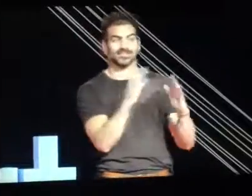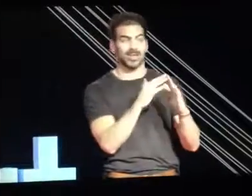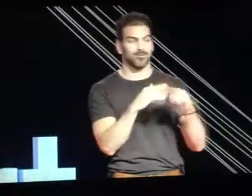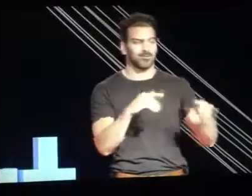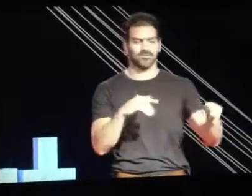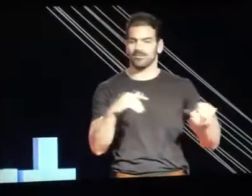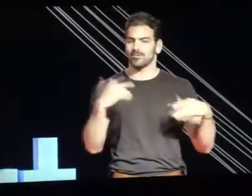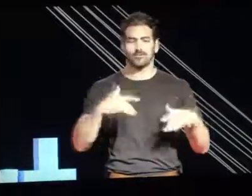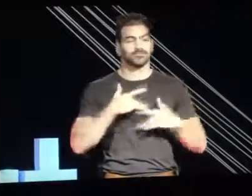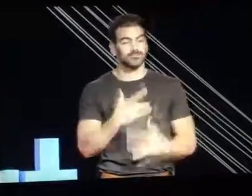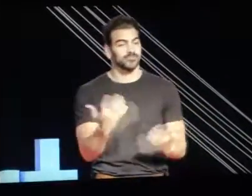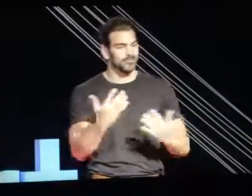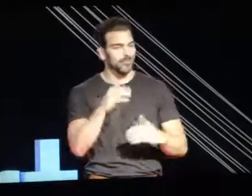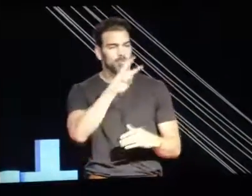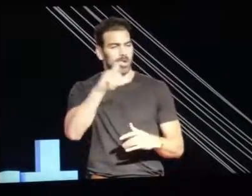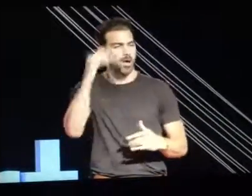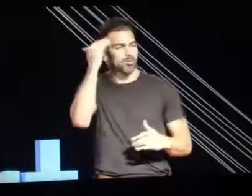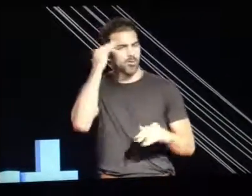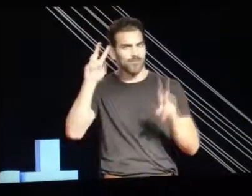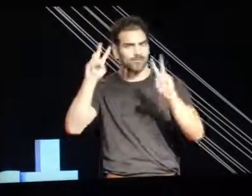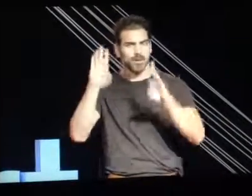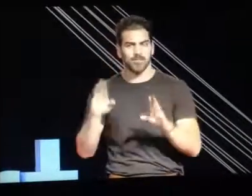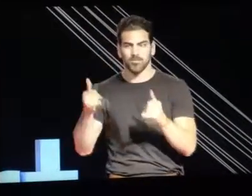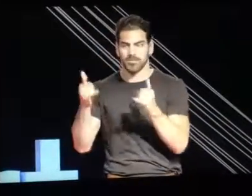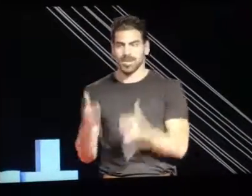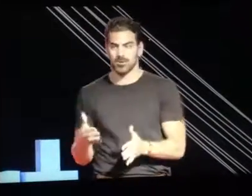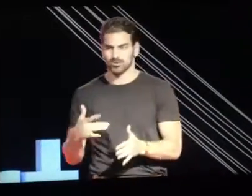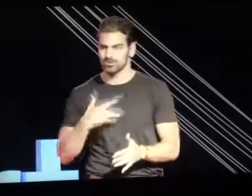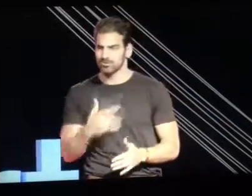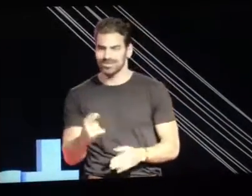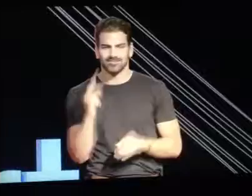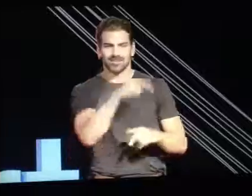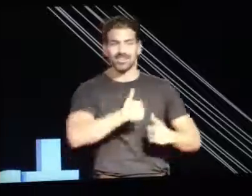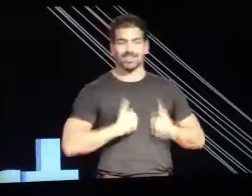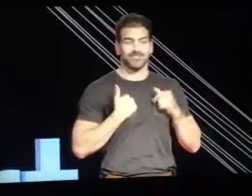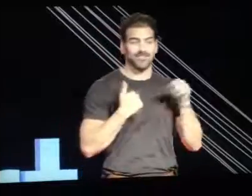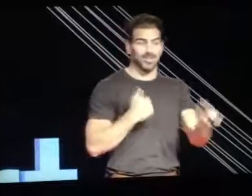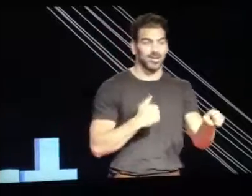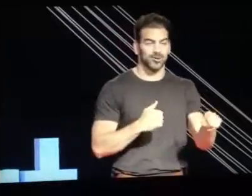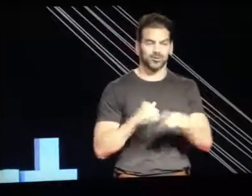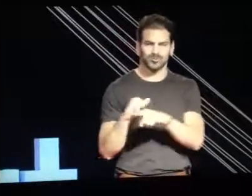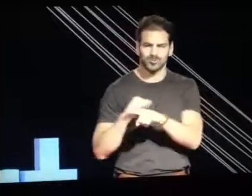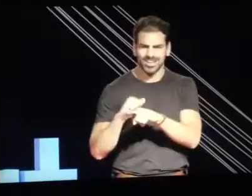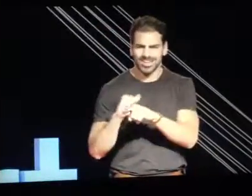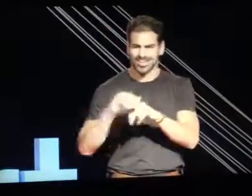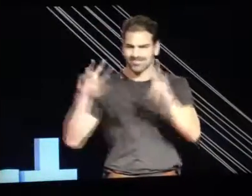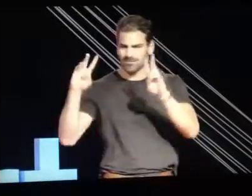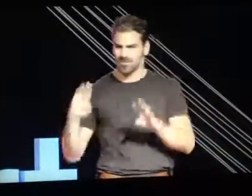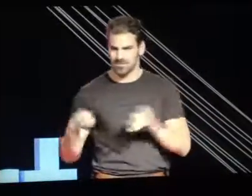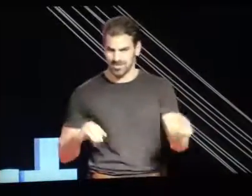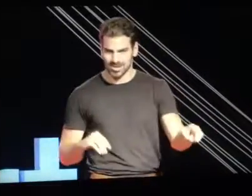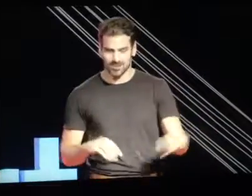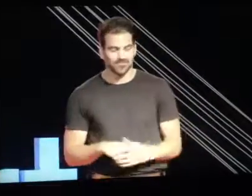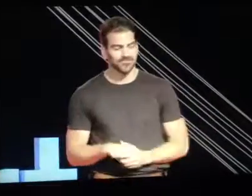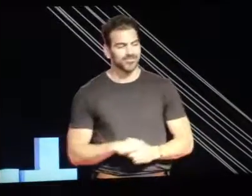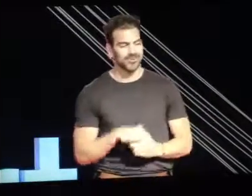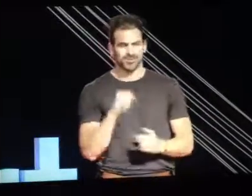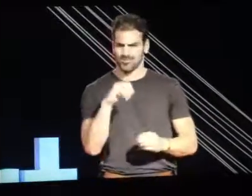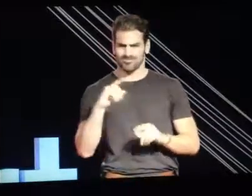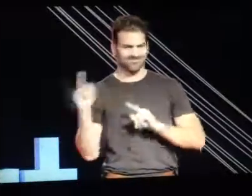And lucky for me, that town was known for their volleyball players. And the volleyball players would live there and train